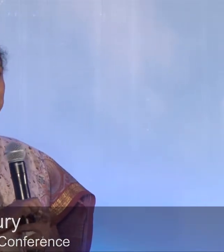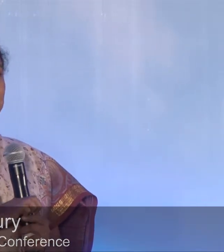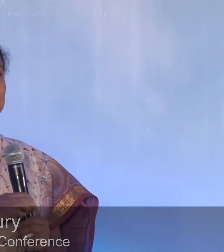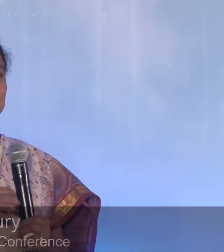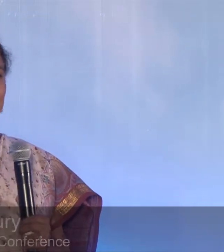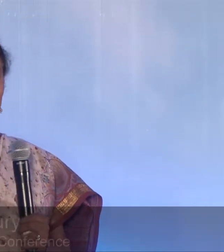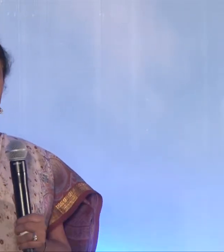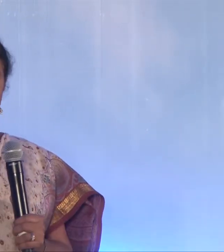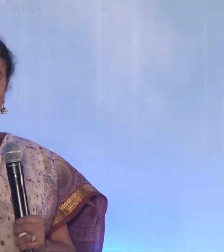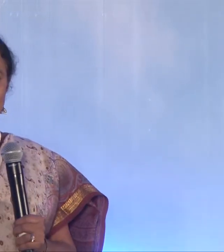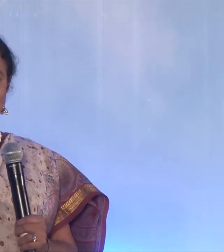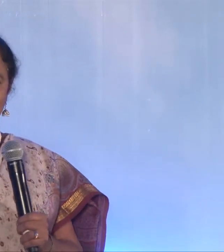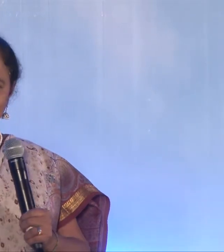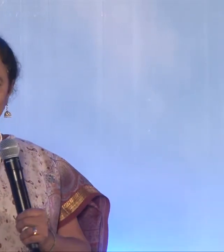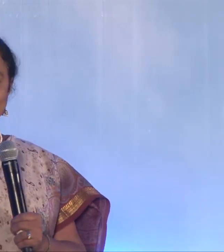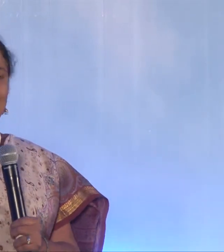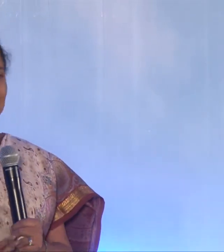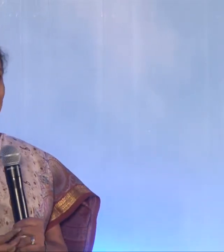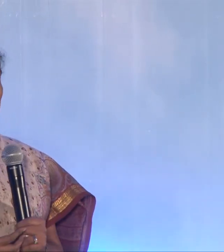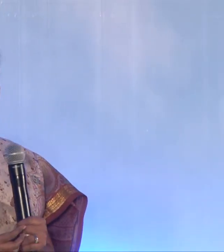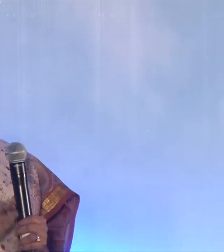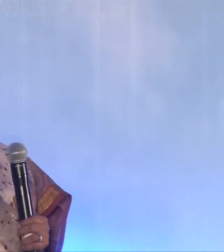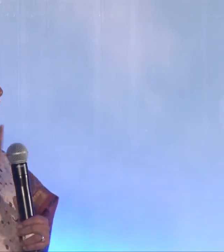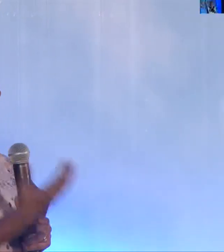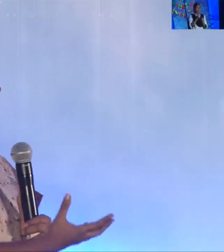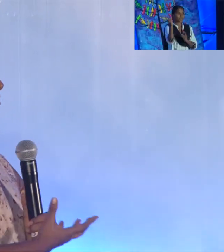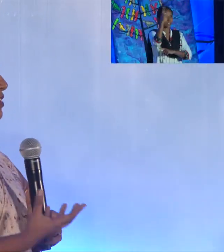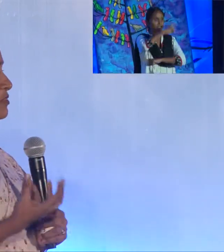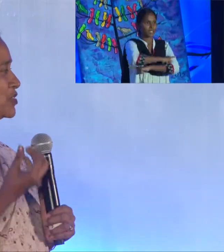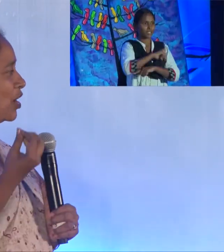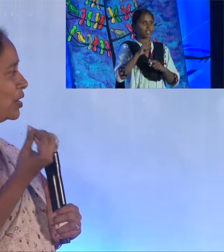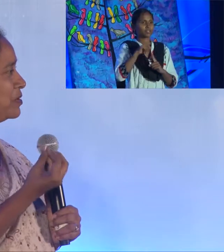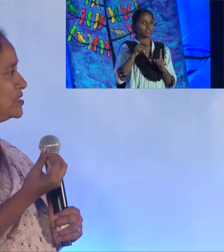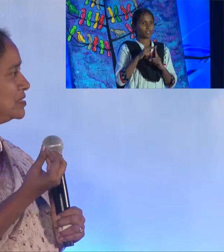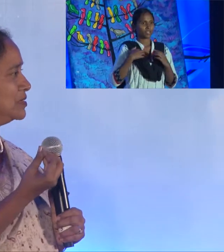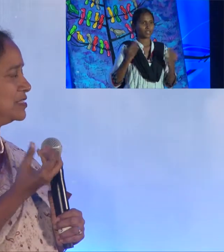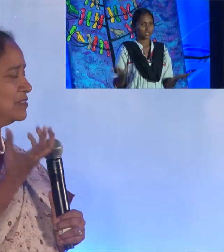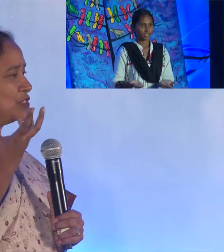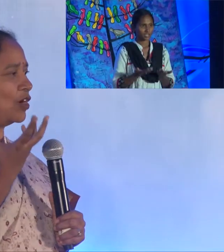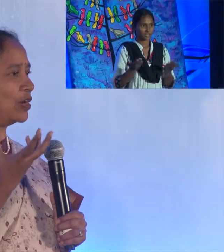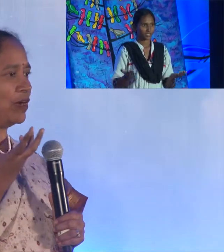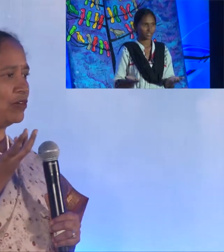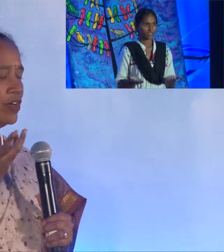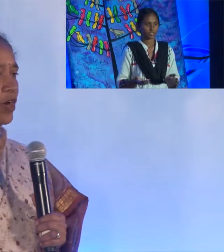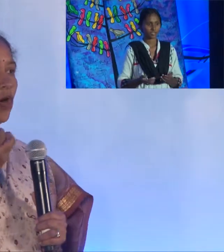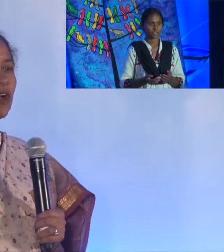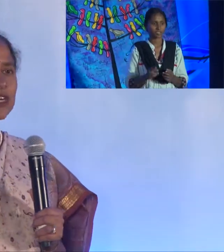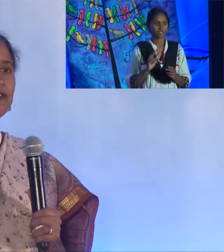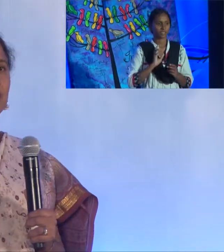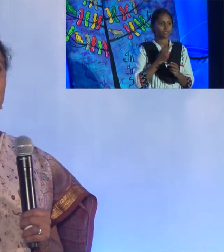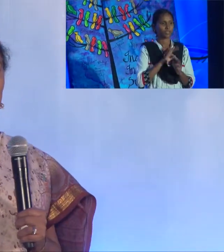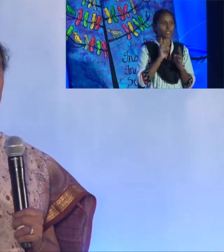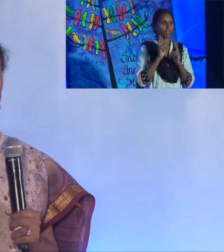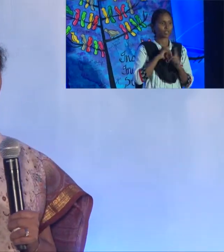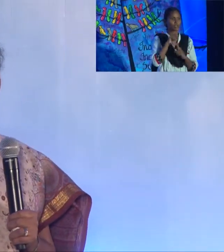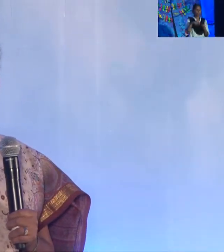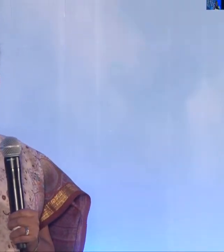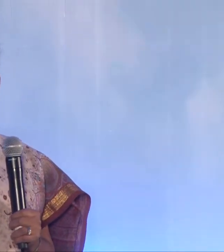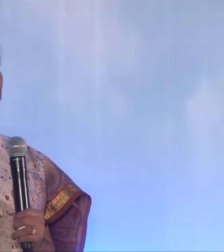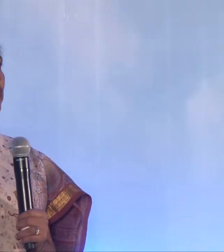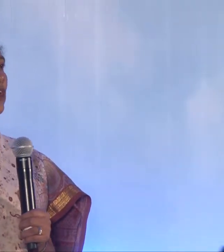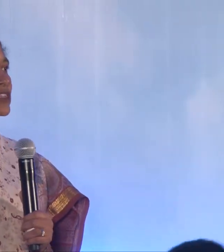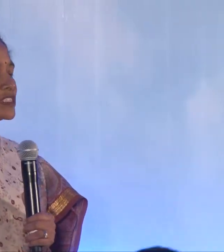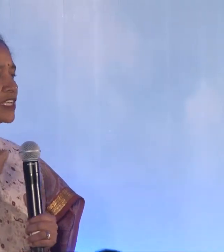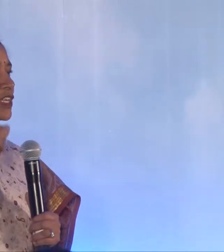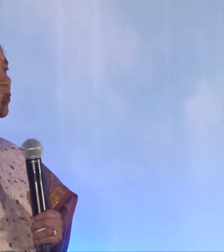a disability that I face every day. You know, when we are here, when we talk about disability, we talk about, or a differently abled, we talk about